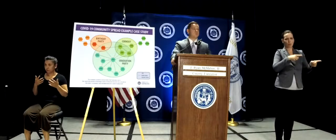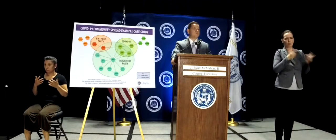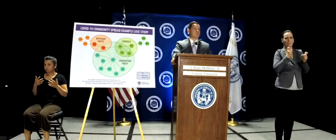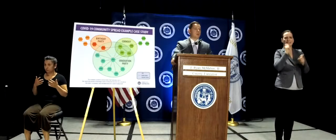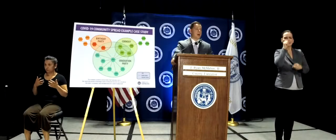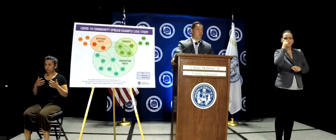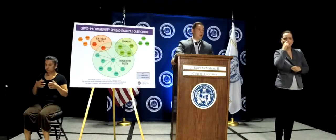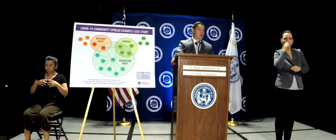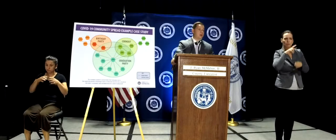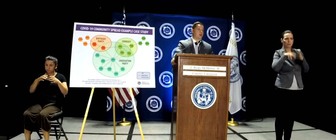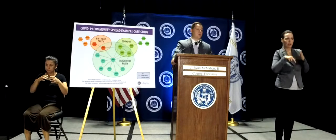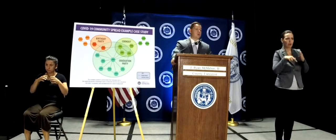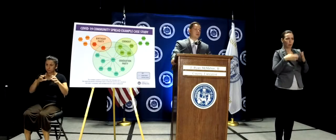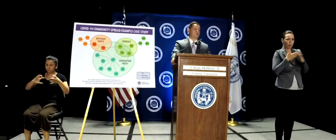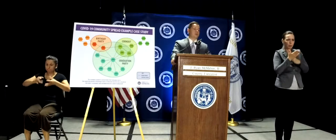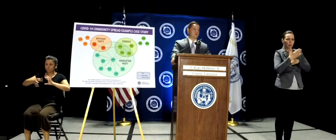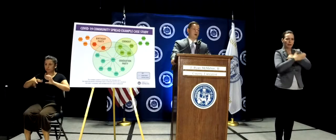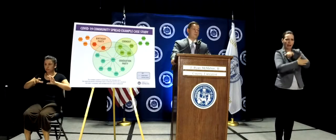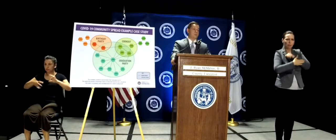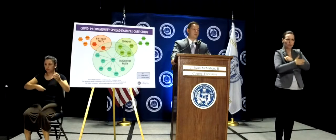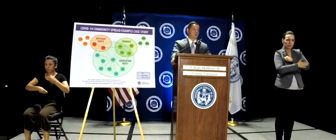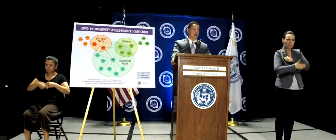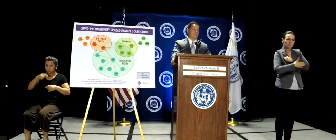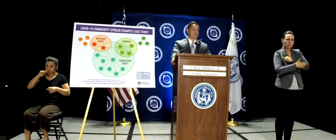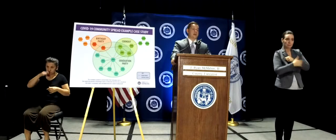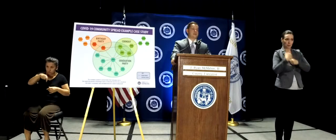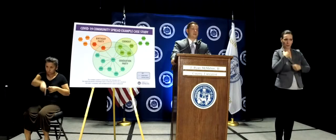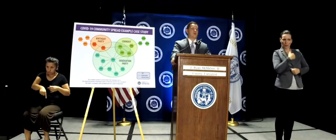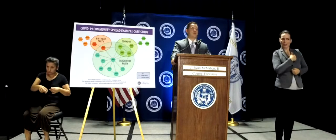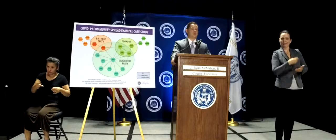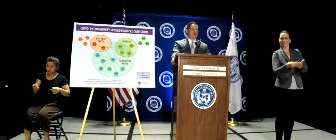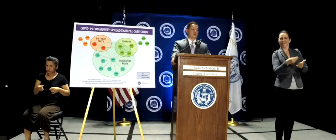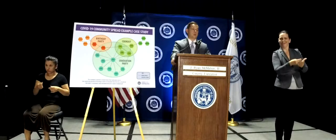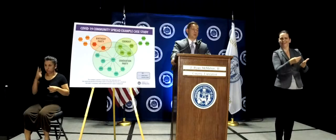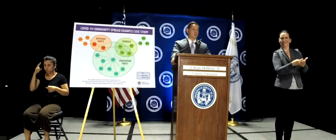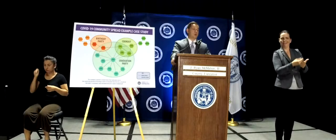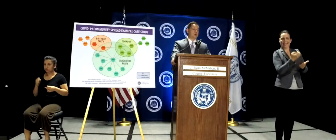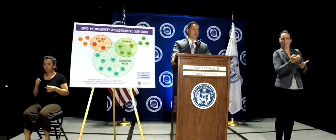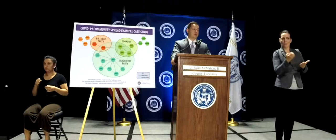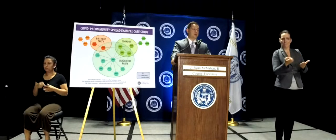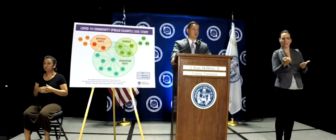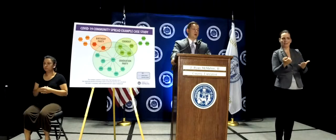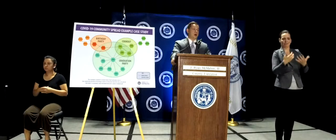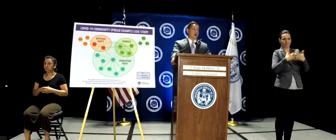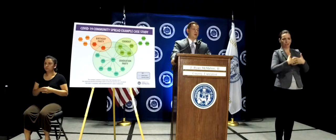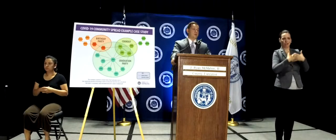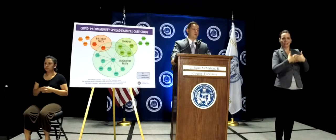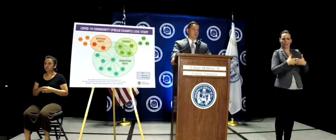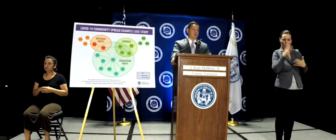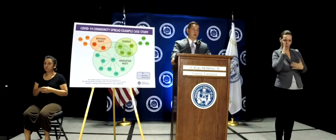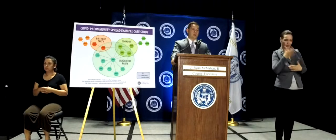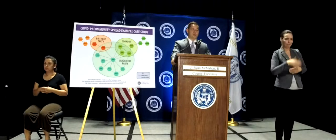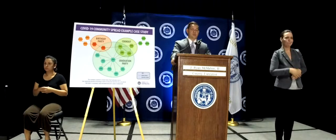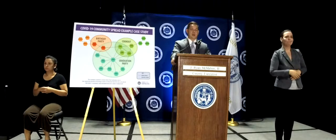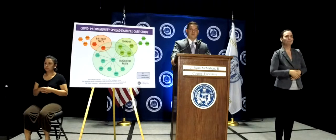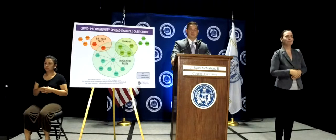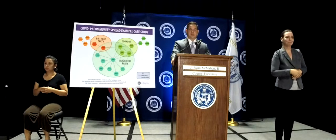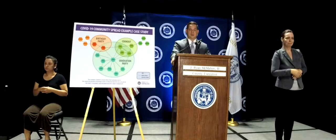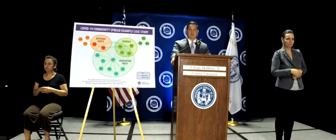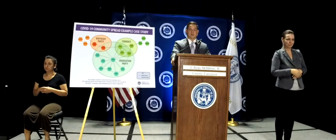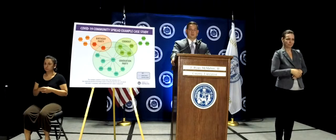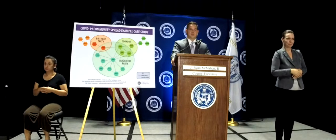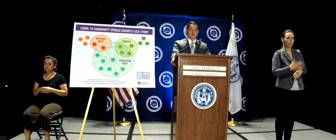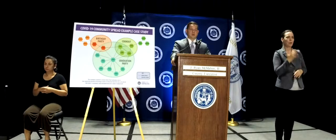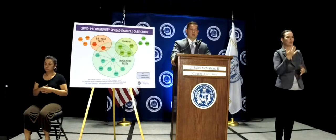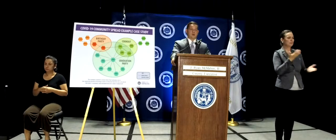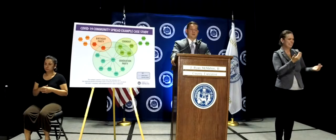machines, and that way we can beef up the rapid testing infrastructure in the community. We're very interested. I've